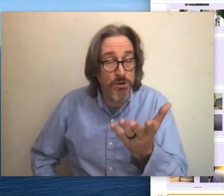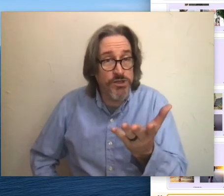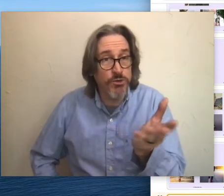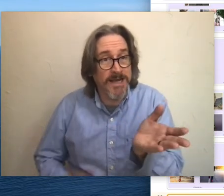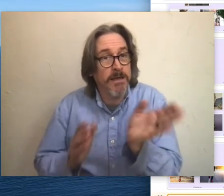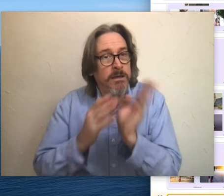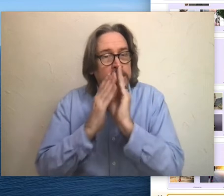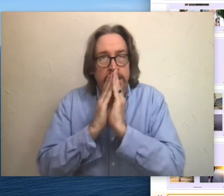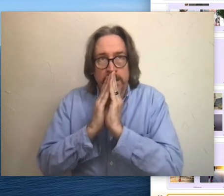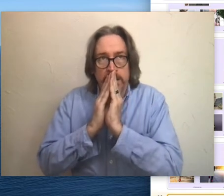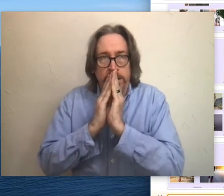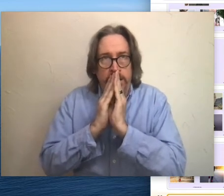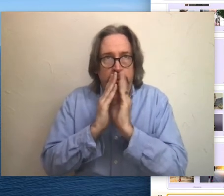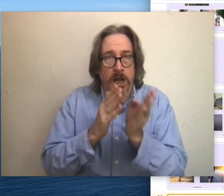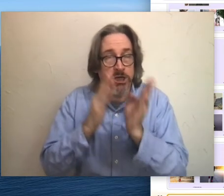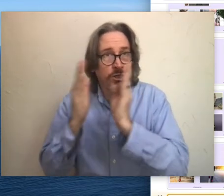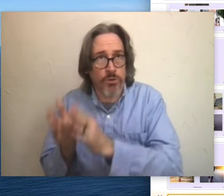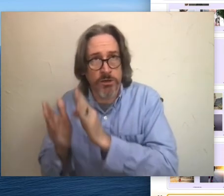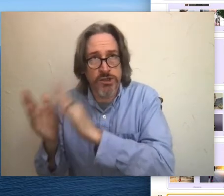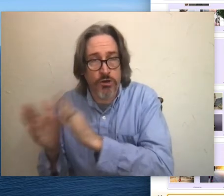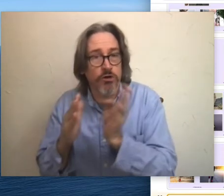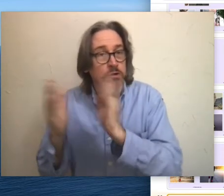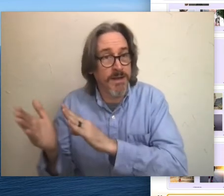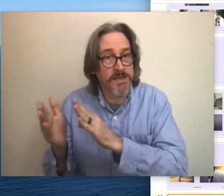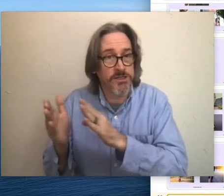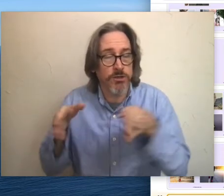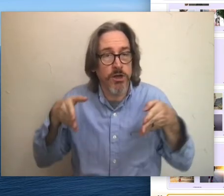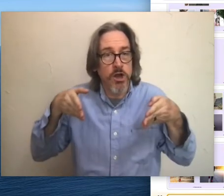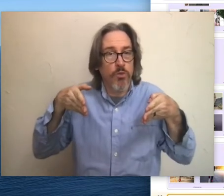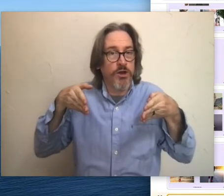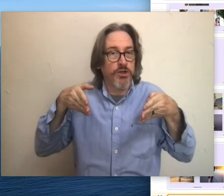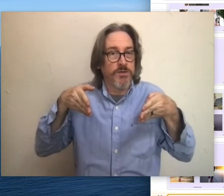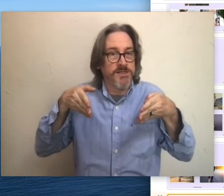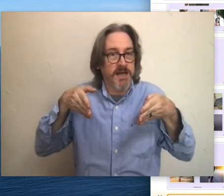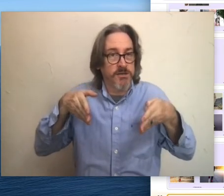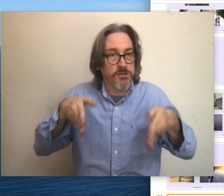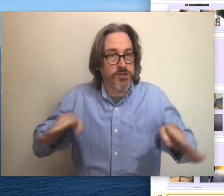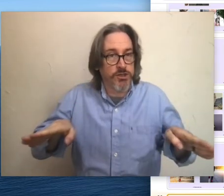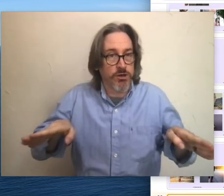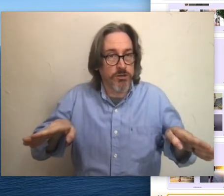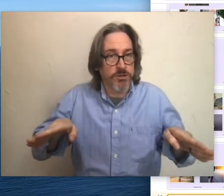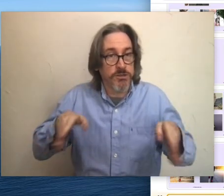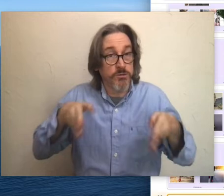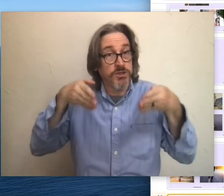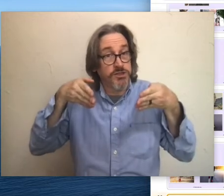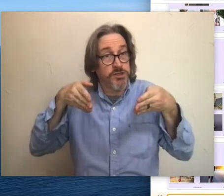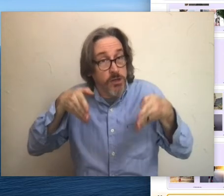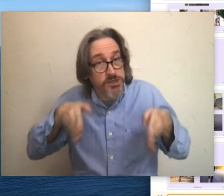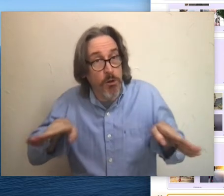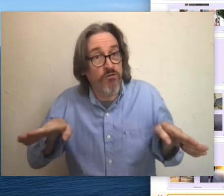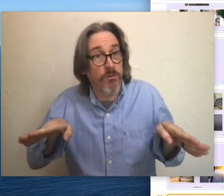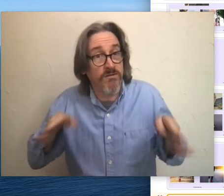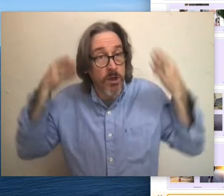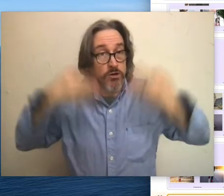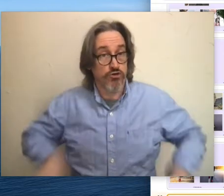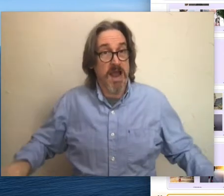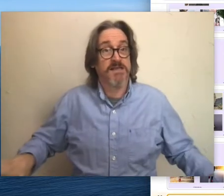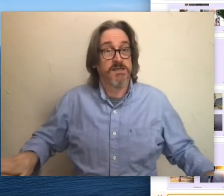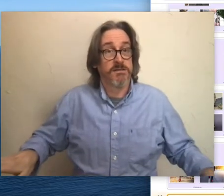As opposed to like a short skirt or a mini skirt, where you would sign skirt, which is just a small form